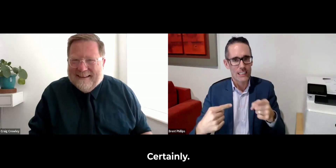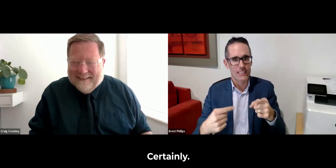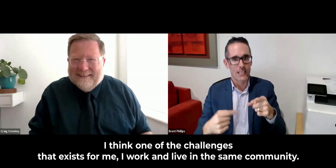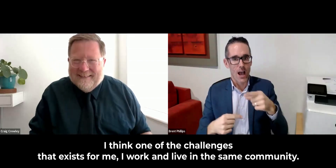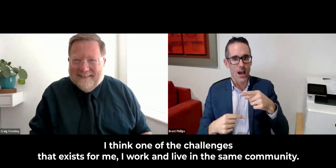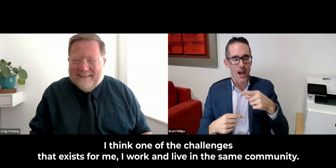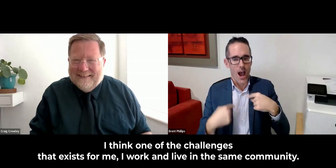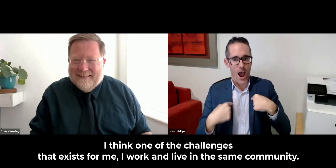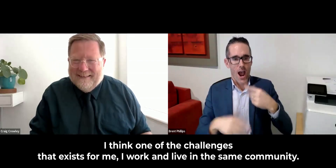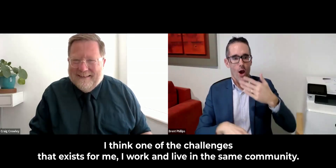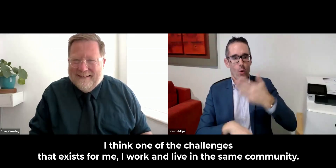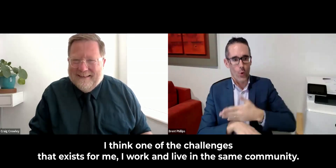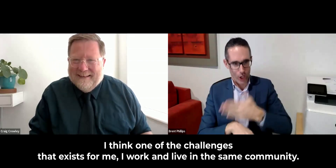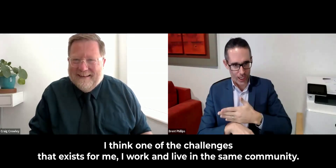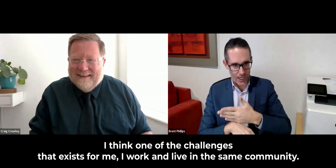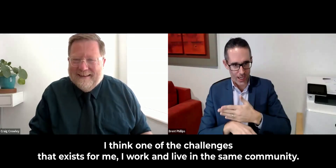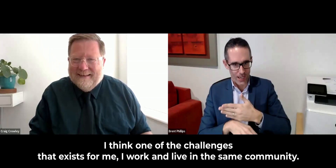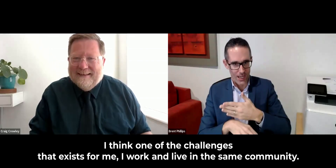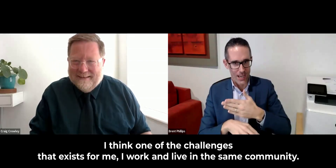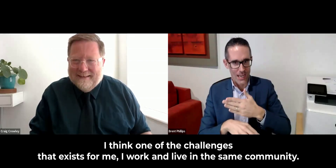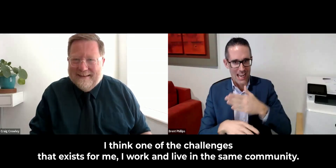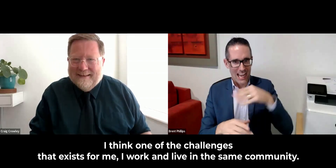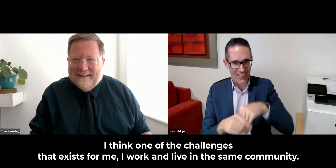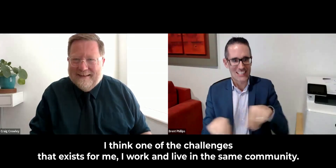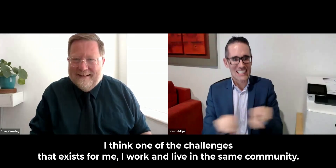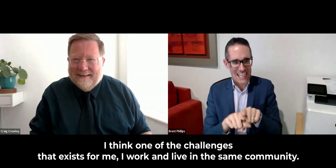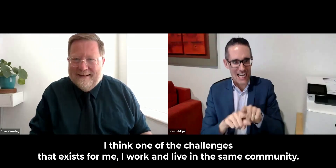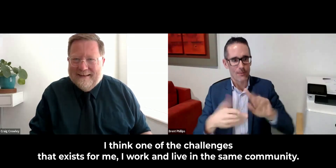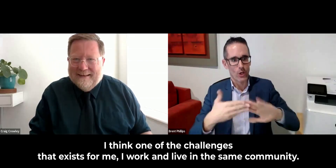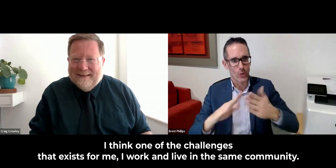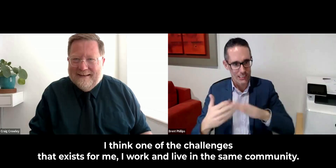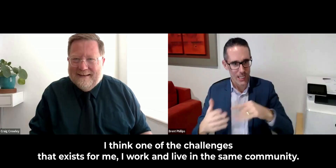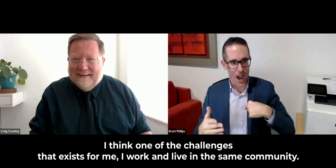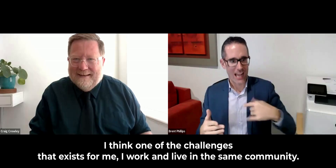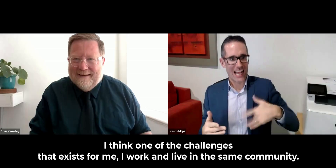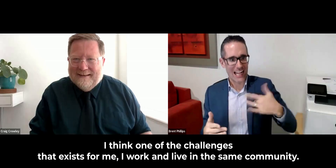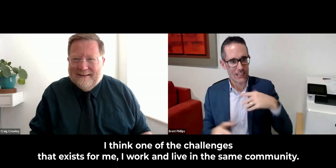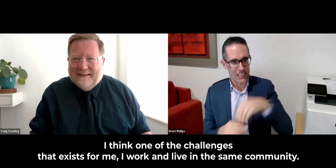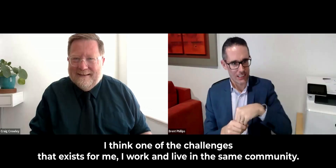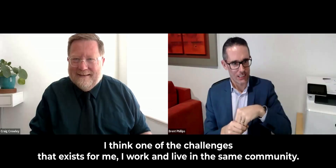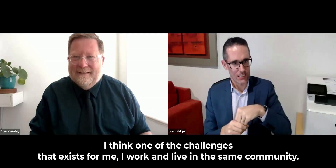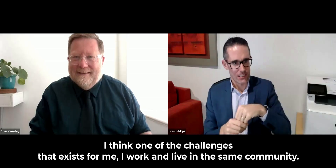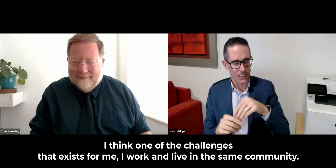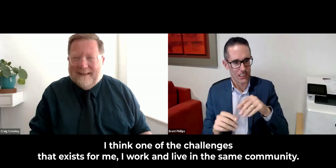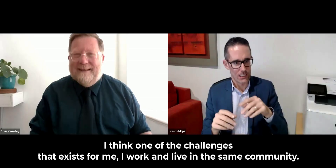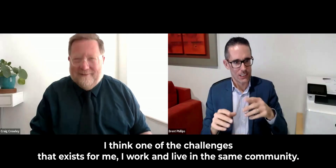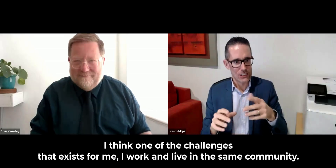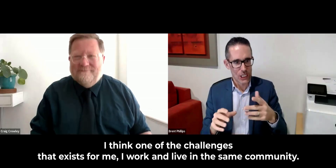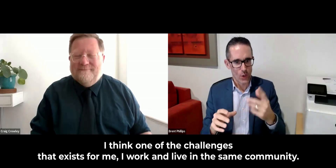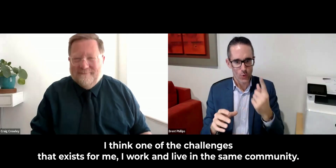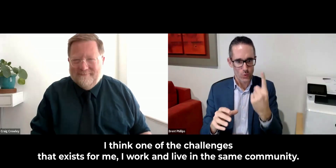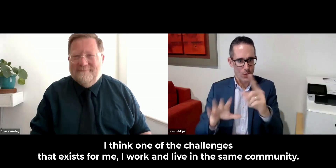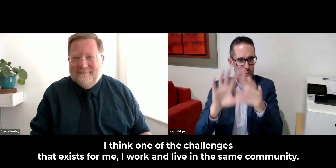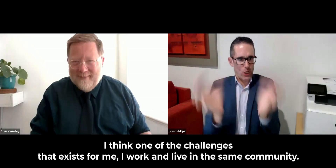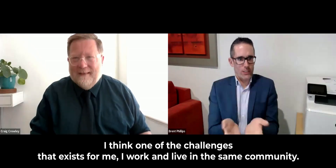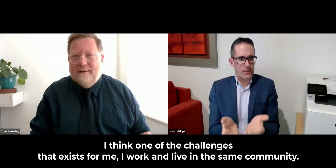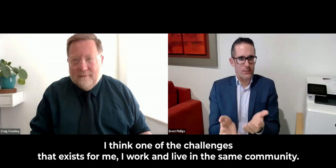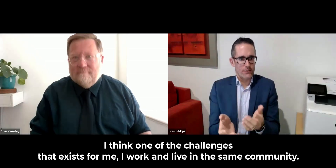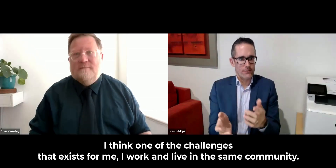Certainly, I think one of the challenges that exist for me, I work and live in the